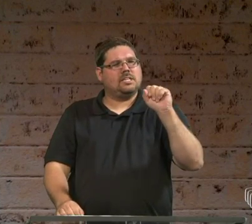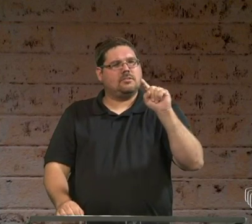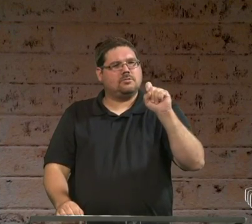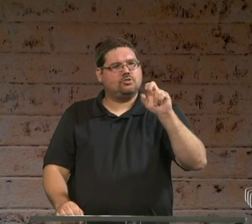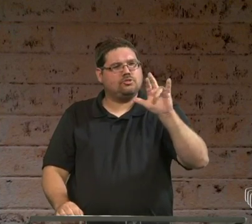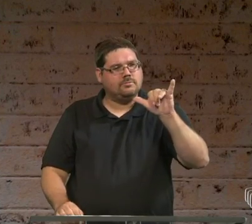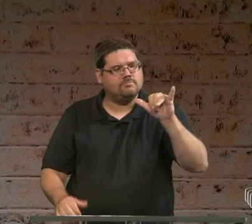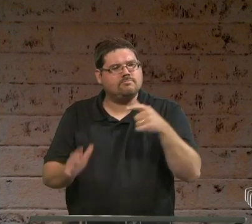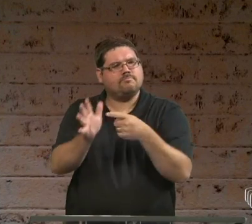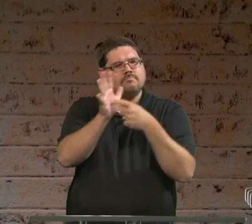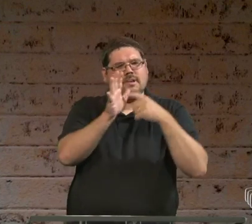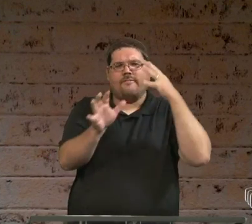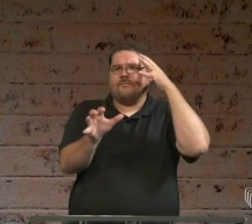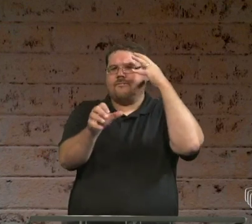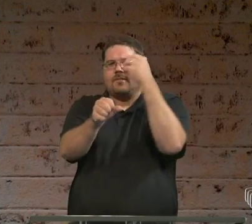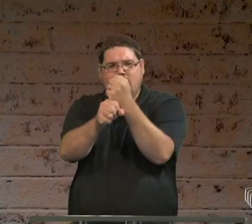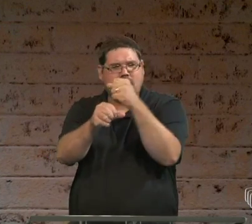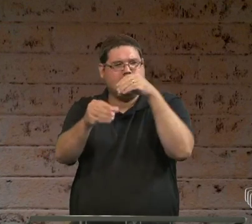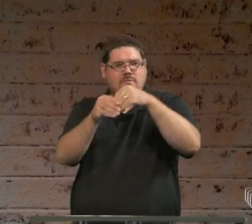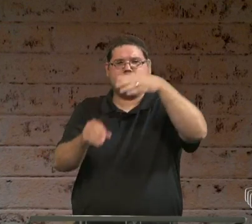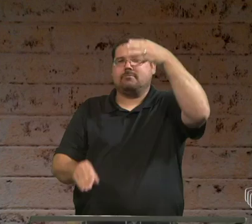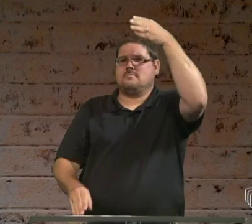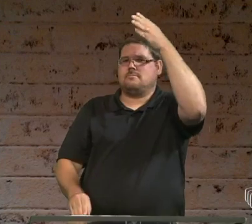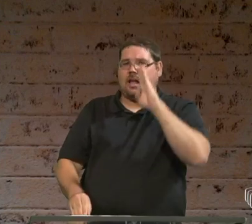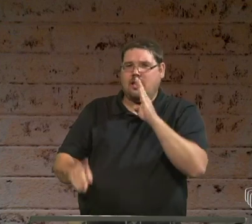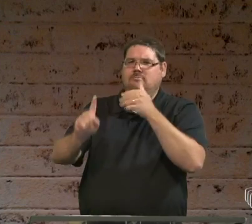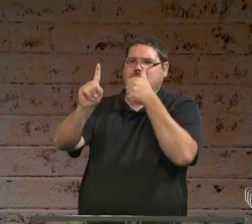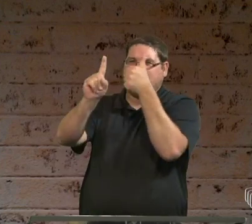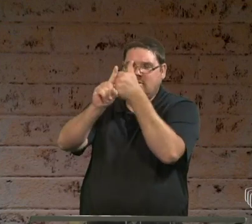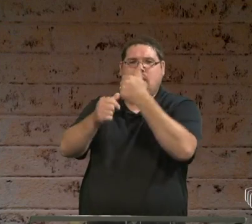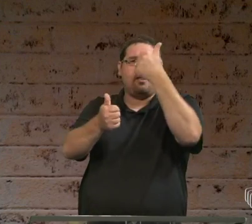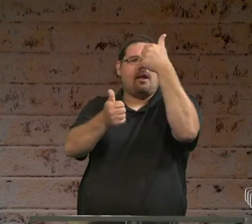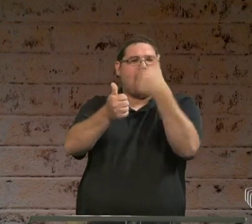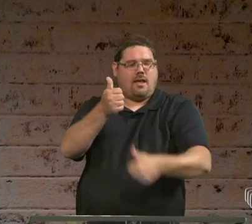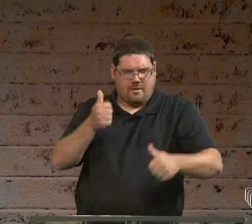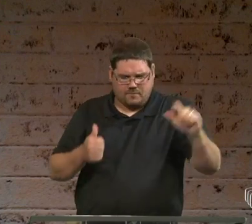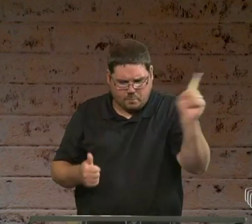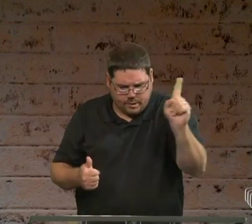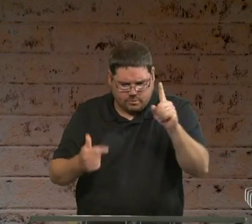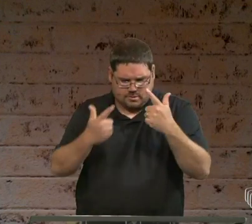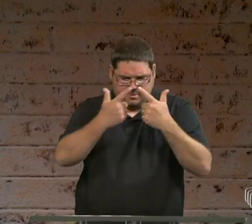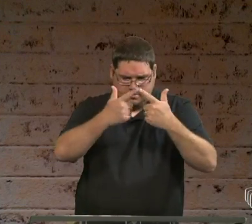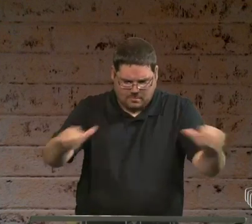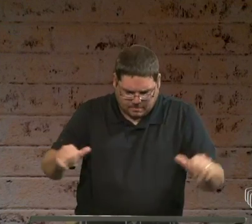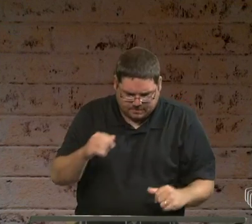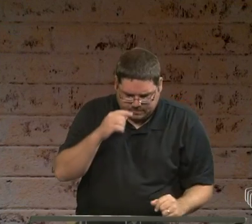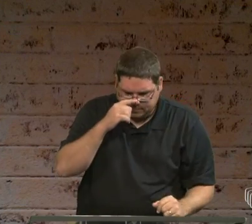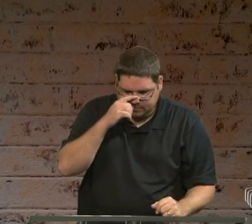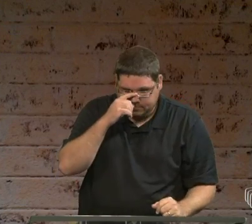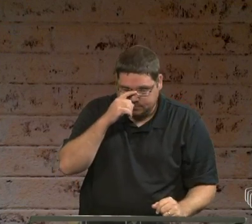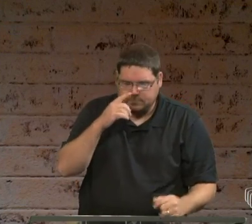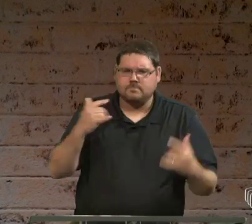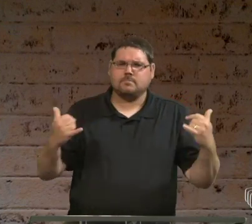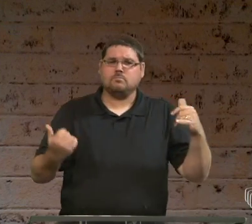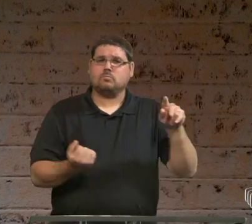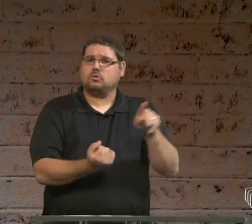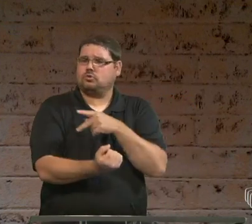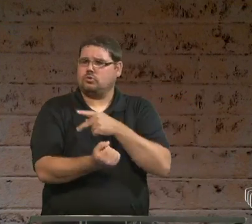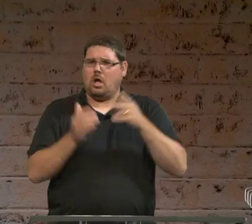understand that. But that's part of the mystery that's required to have faith in God. That God can be in every place